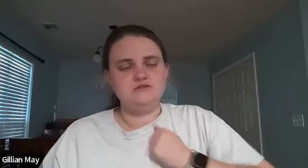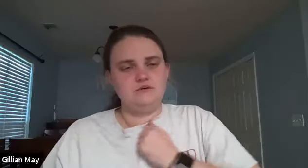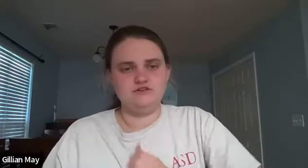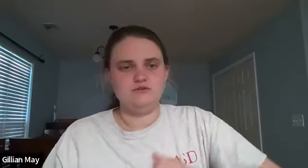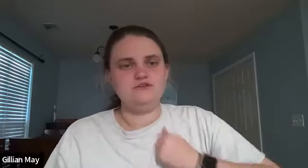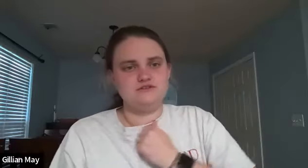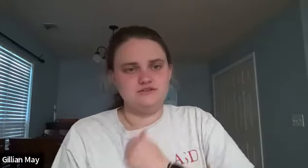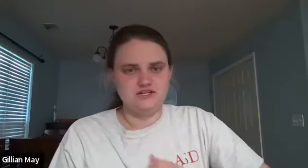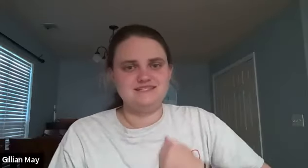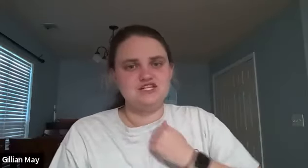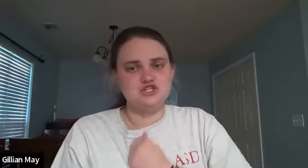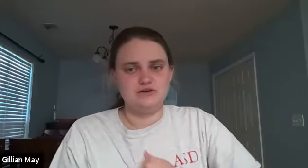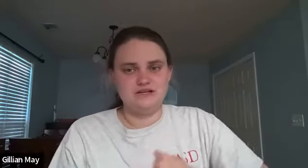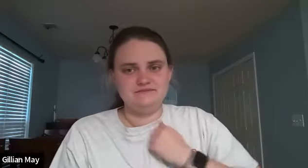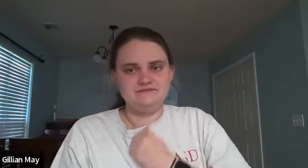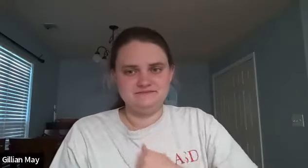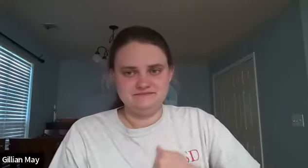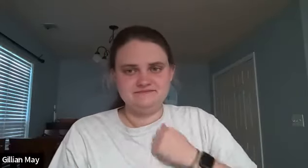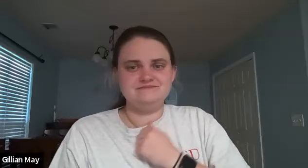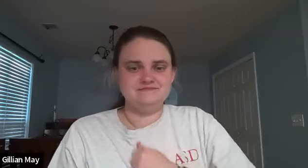go in a circle motion on your chest. Sorry.